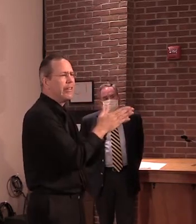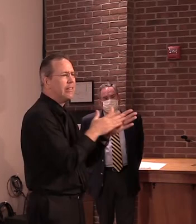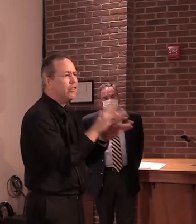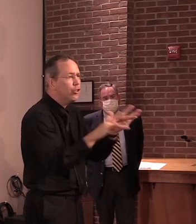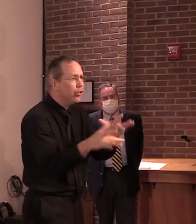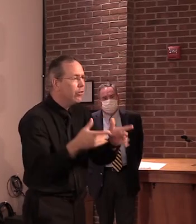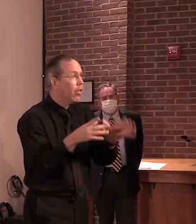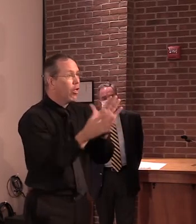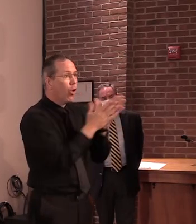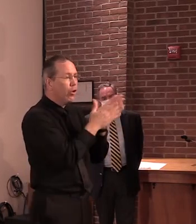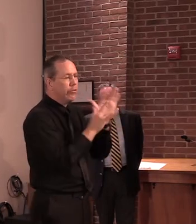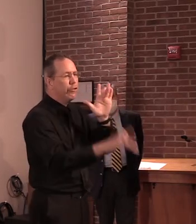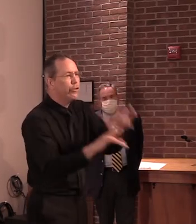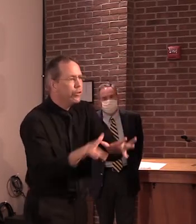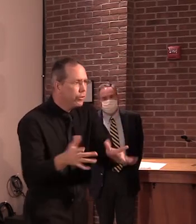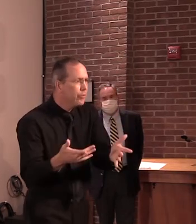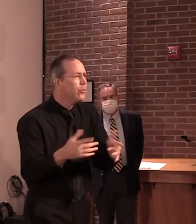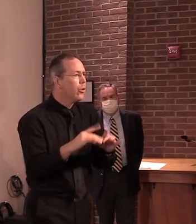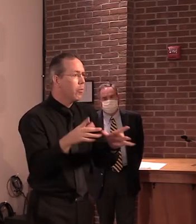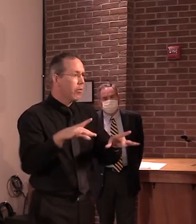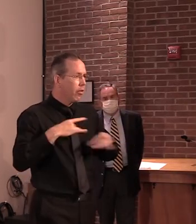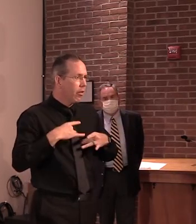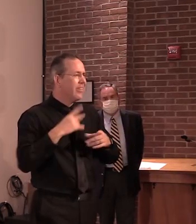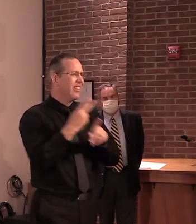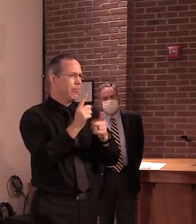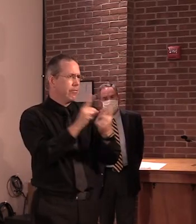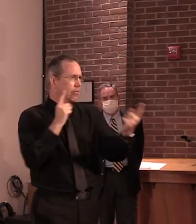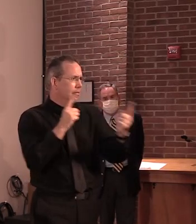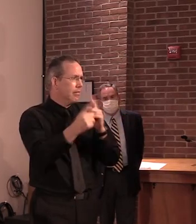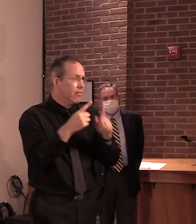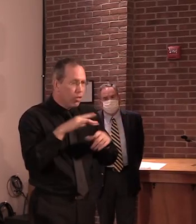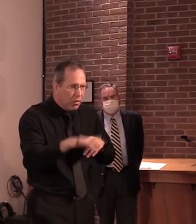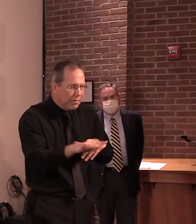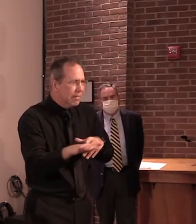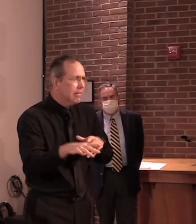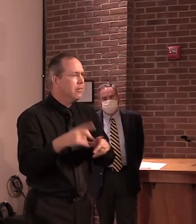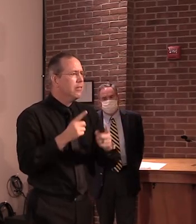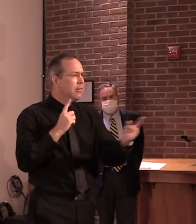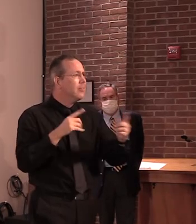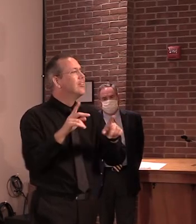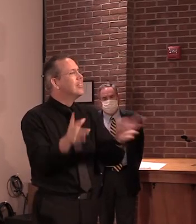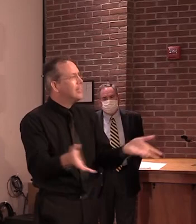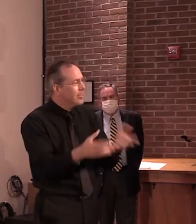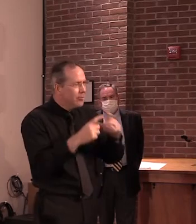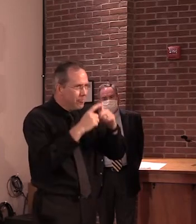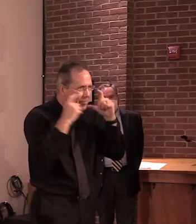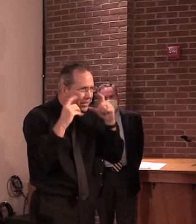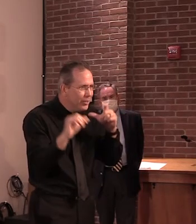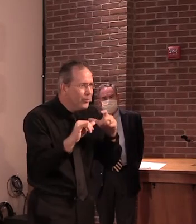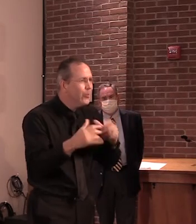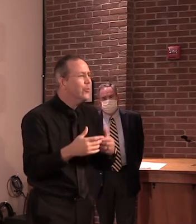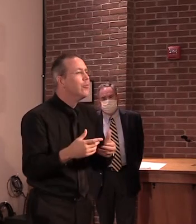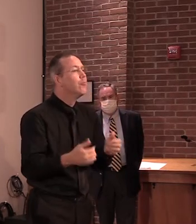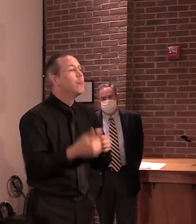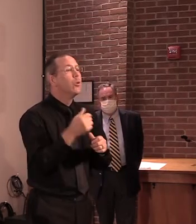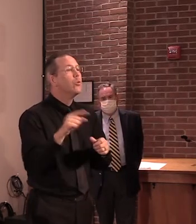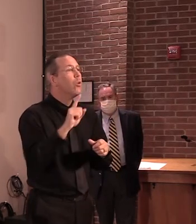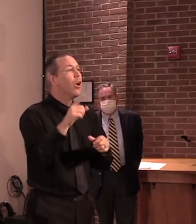physically distance and wear your facial covering, because the majority of infections are going to come through the air and not through the